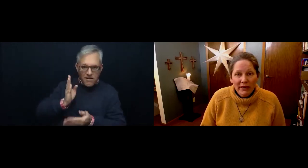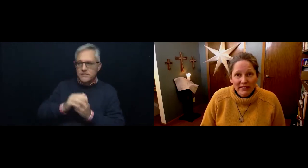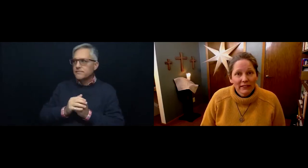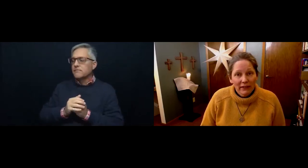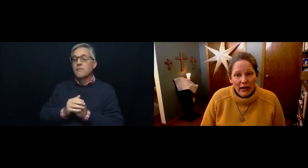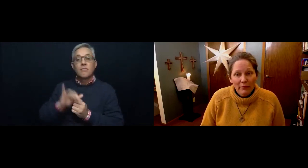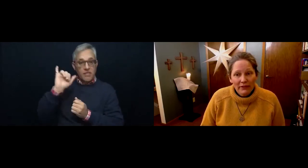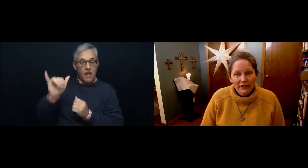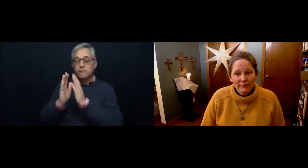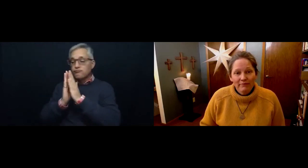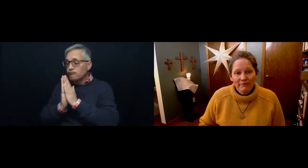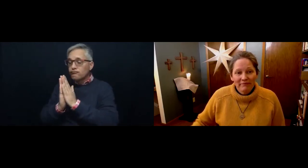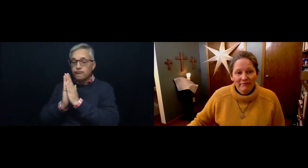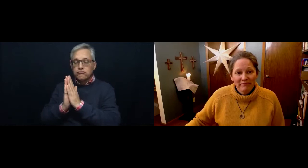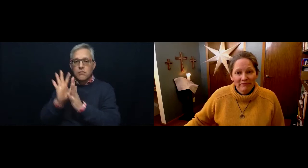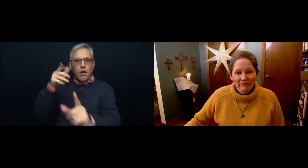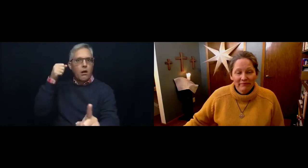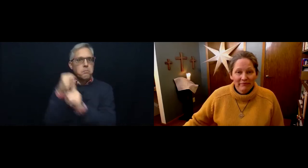something amazing happens.